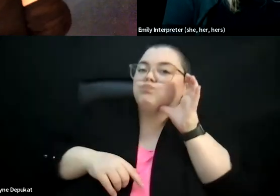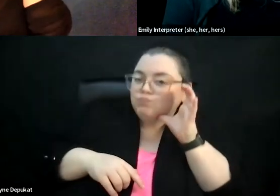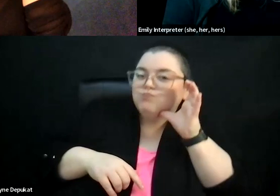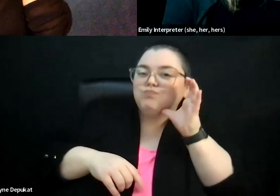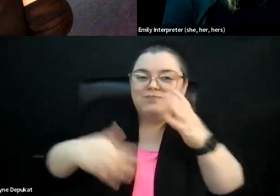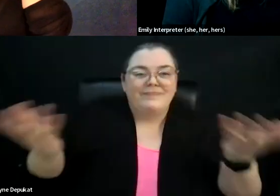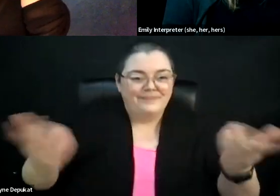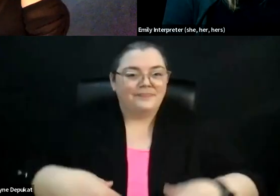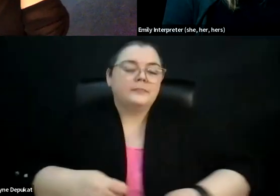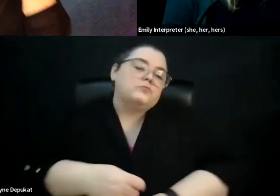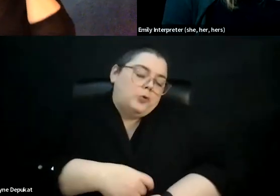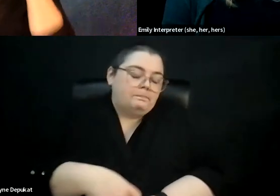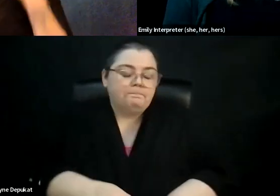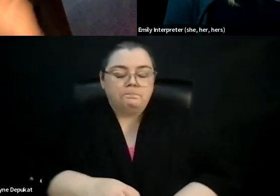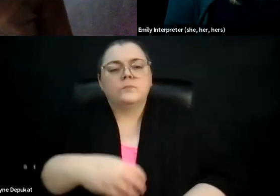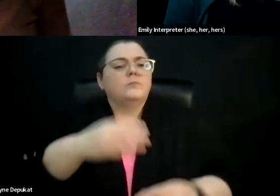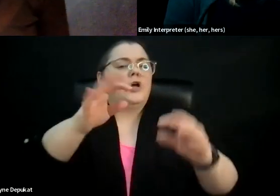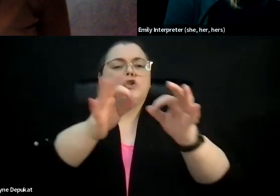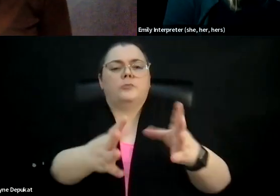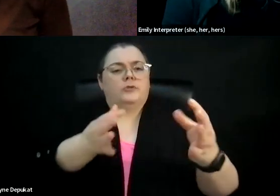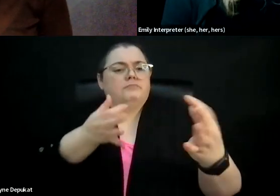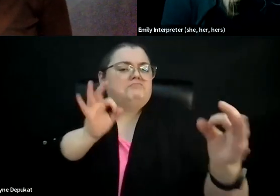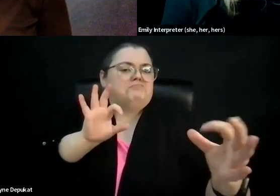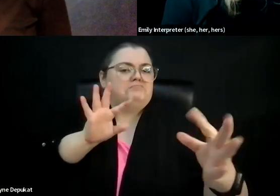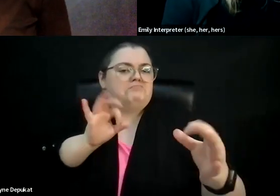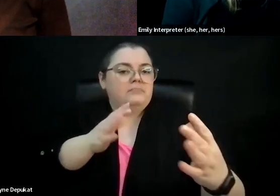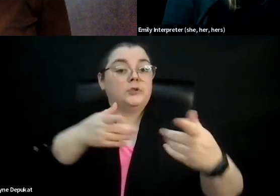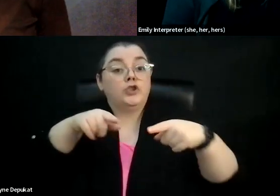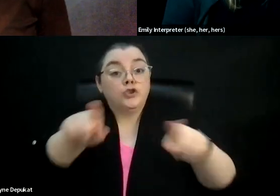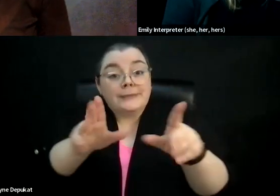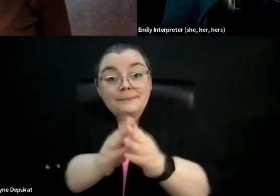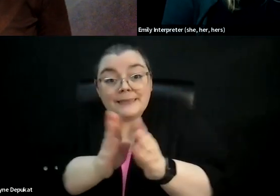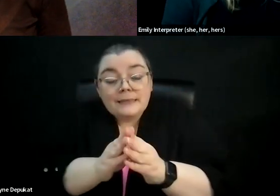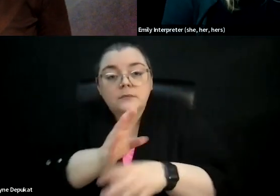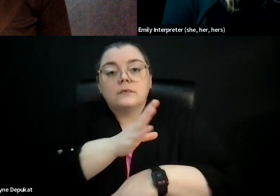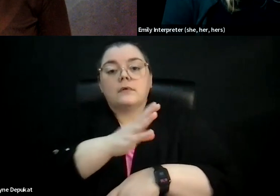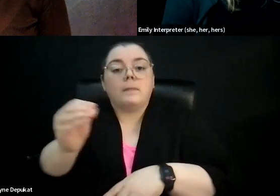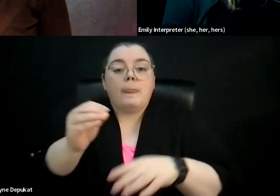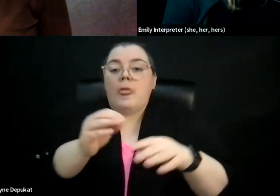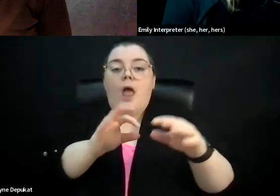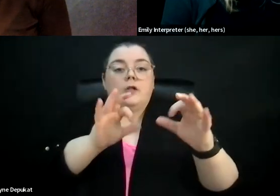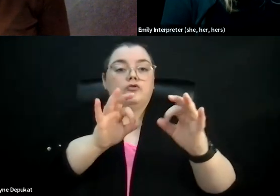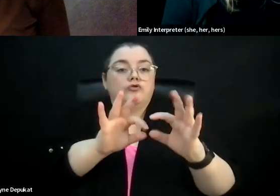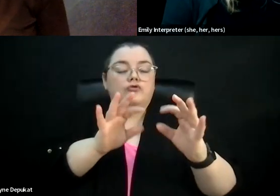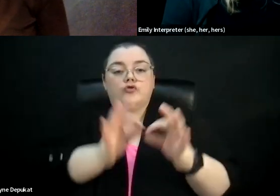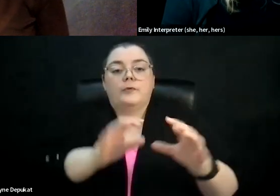So I prefer to stay on to listen to you when you come on. That's all. So the interpreters during the meeting, any feedback,